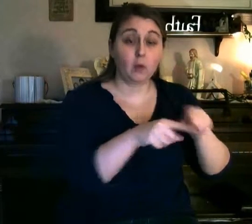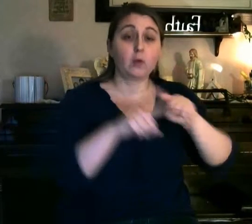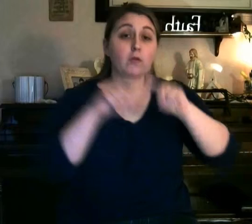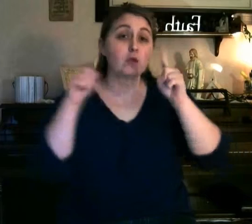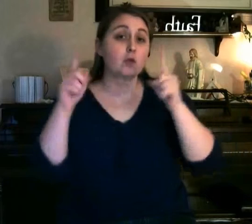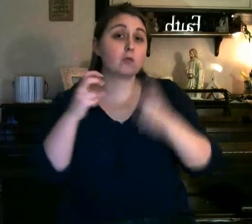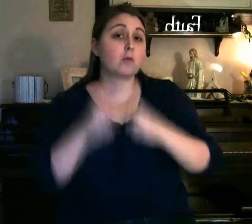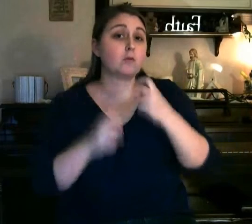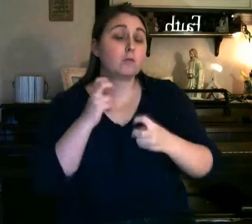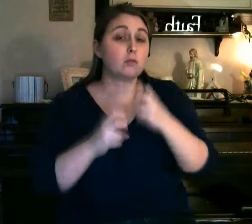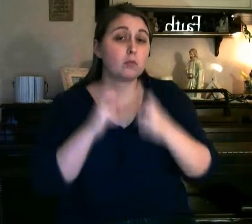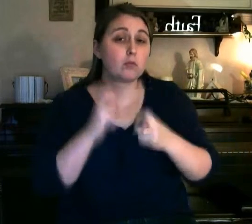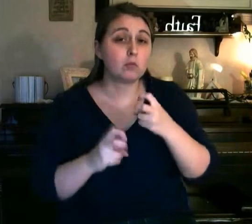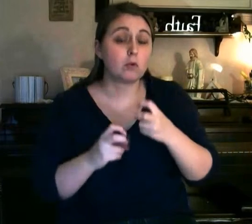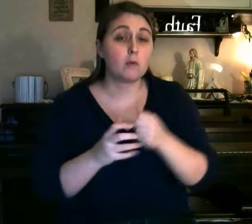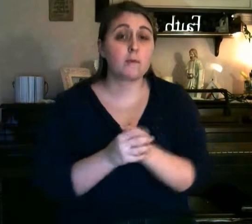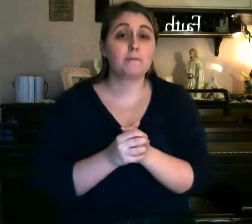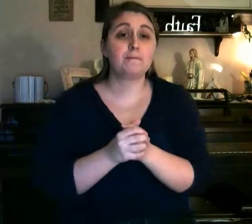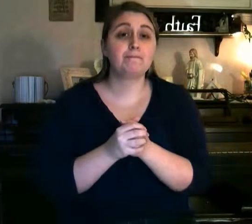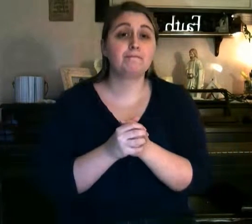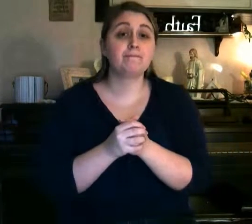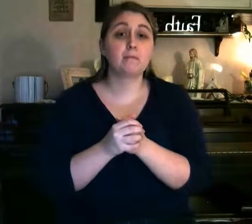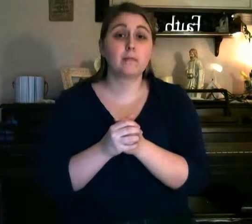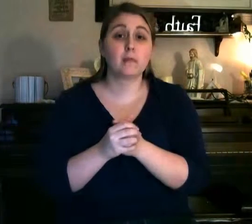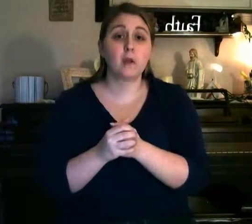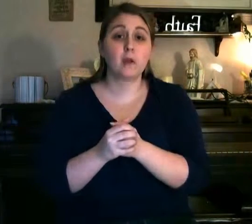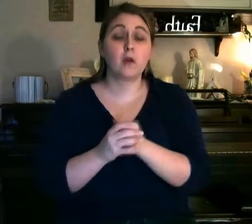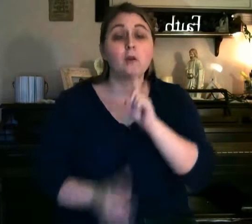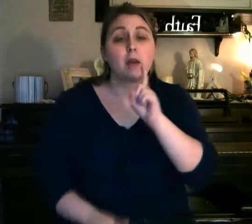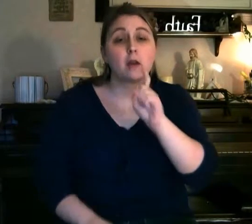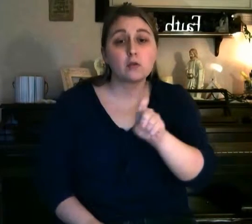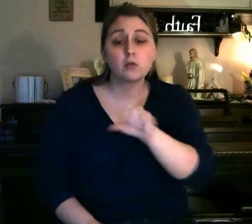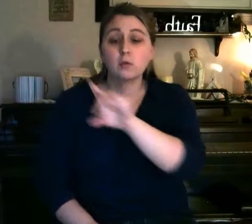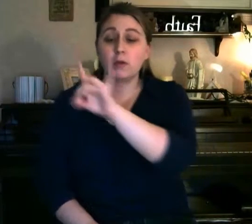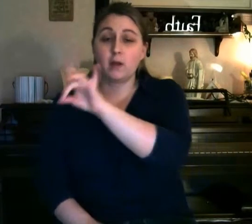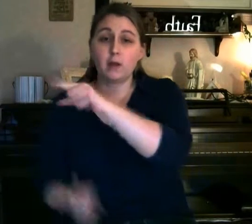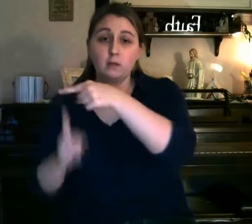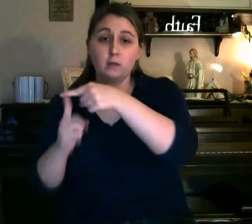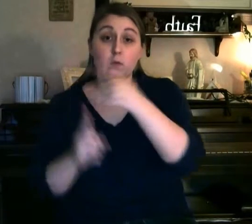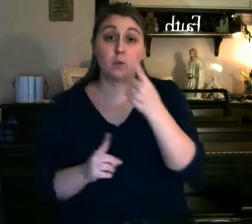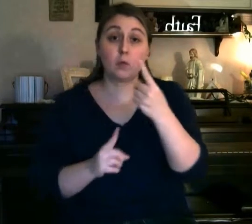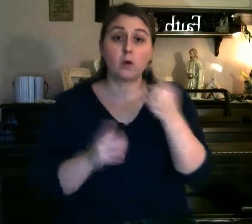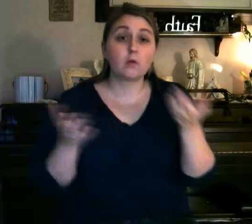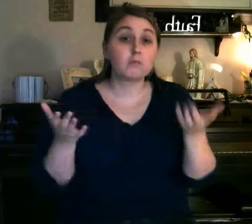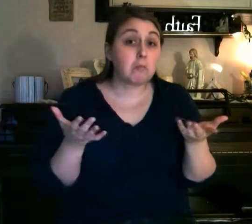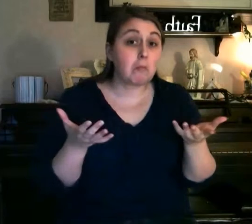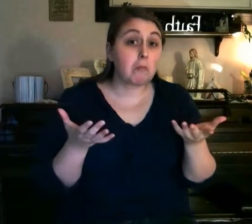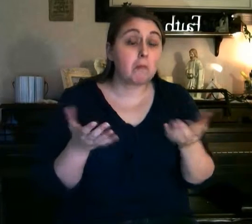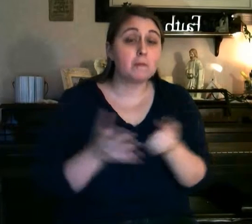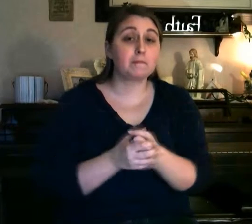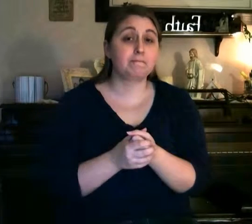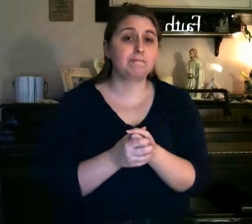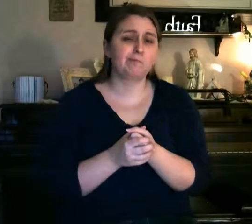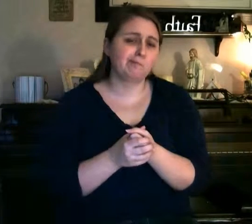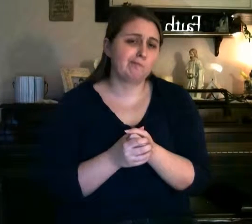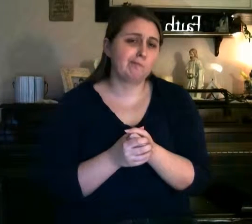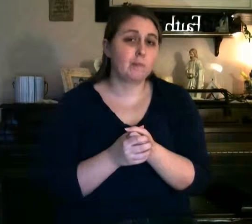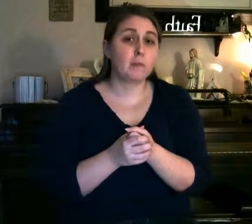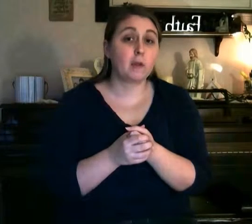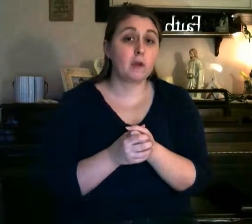We could say, what if I asked you what 8 plus 1 is? 8 plus 1. Well, you might already know it.